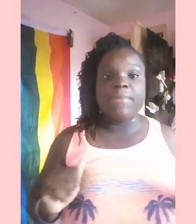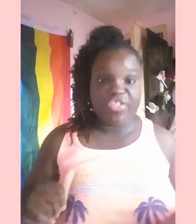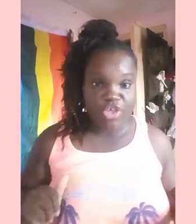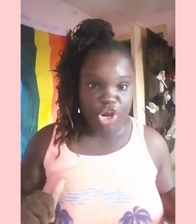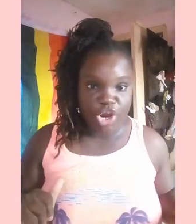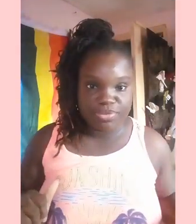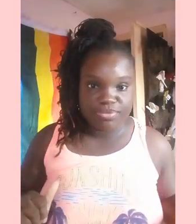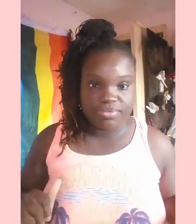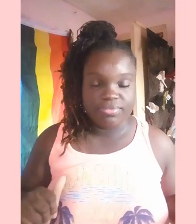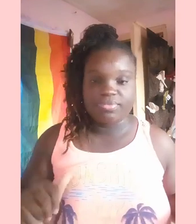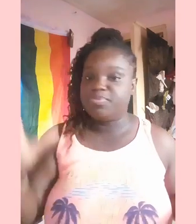Mother.